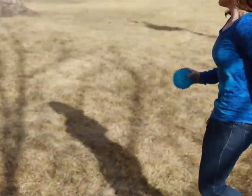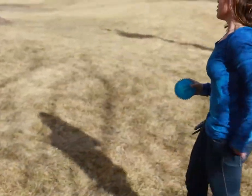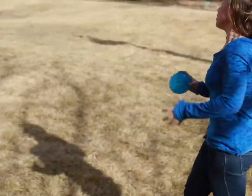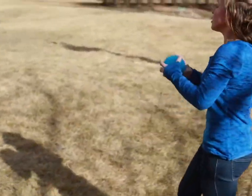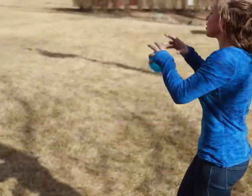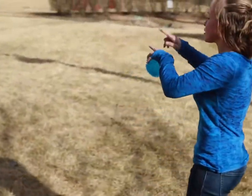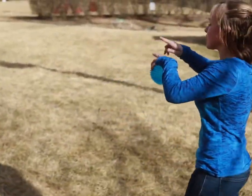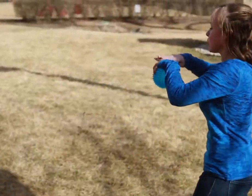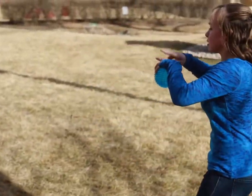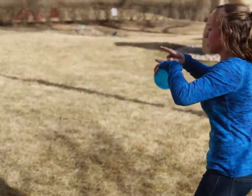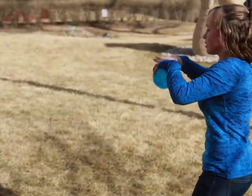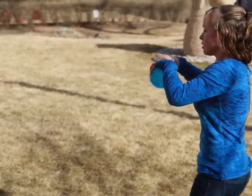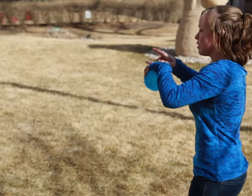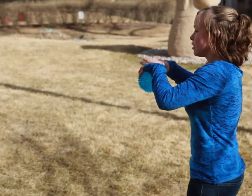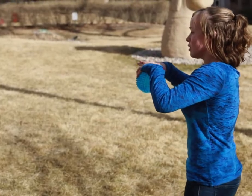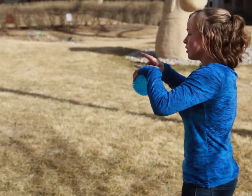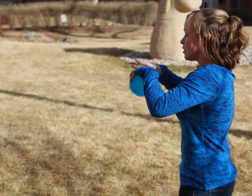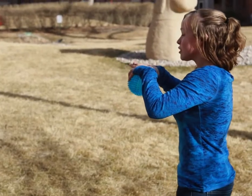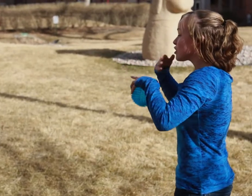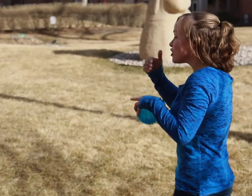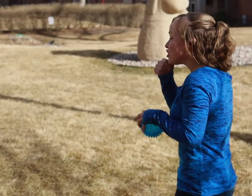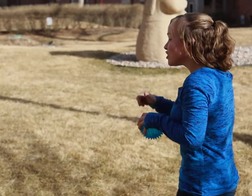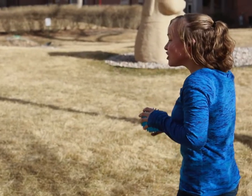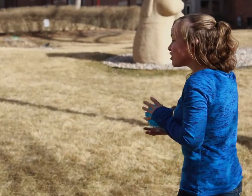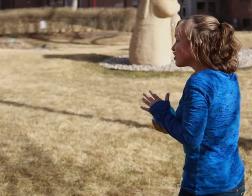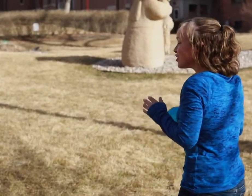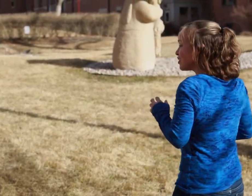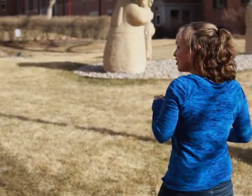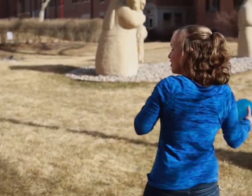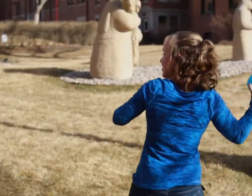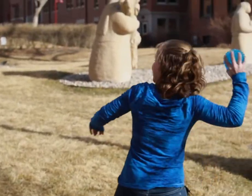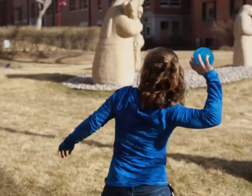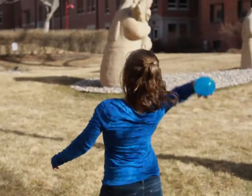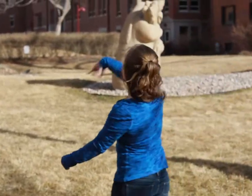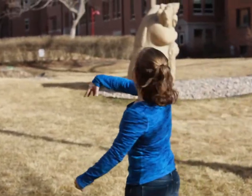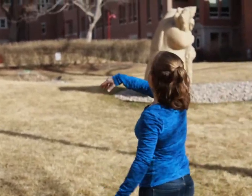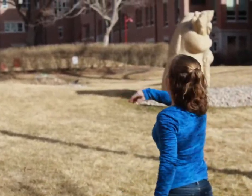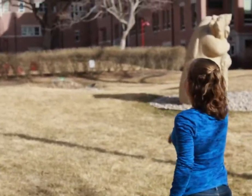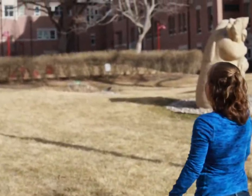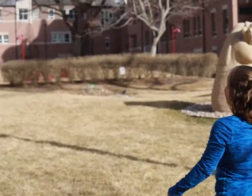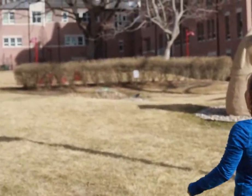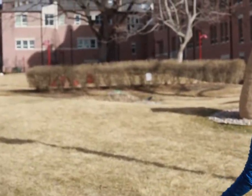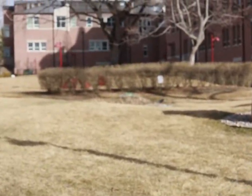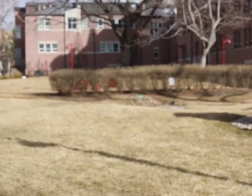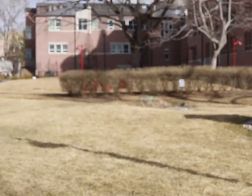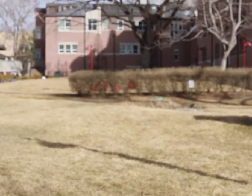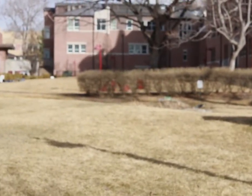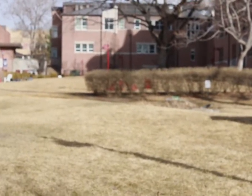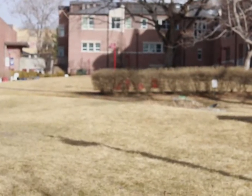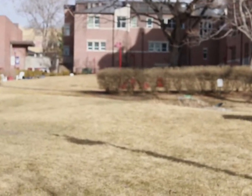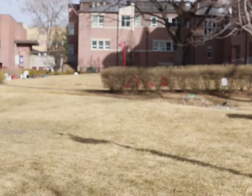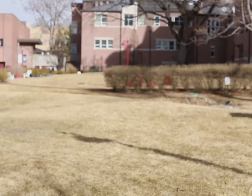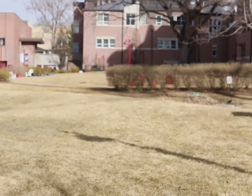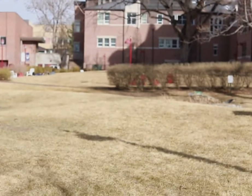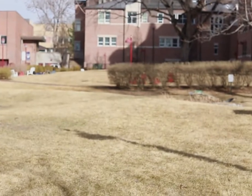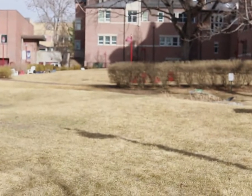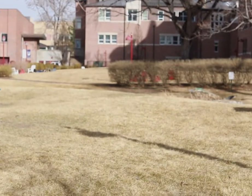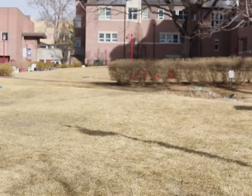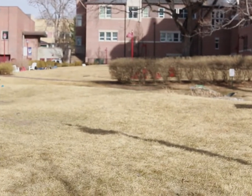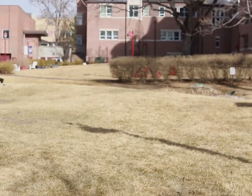really takes a village to raise a child. My community has done that for me. Now I feel like it is my turn